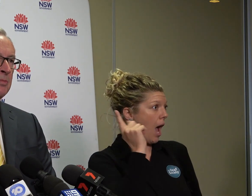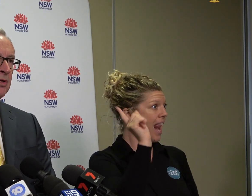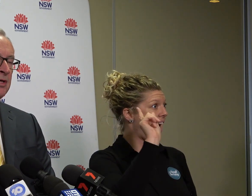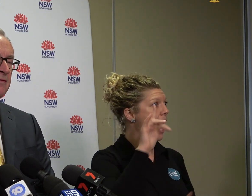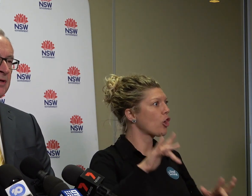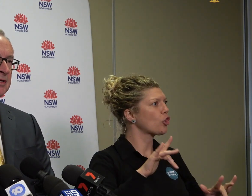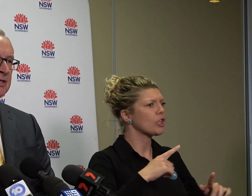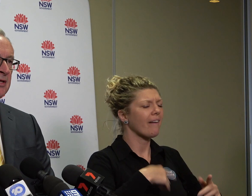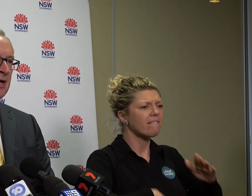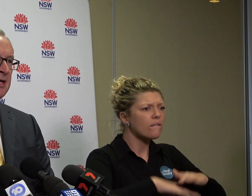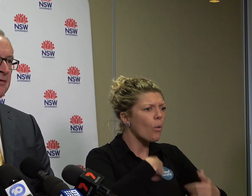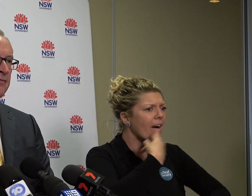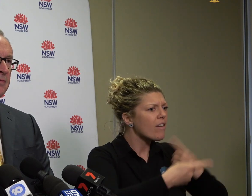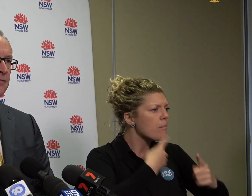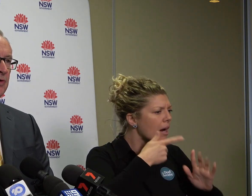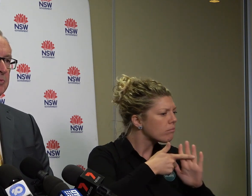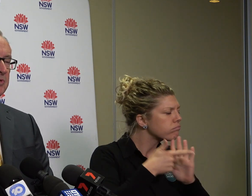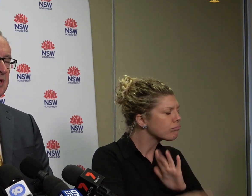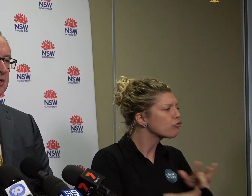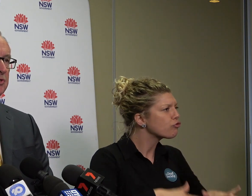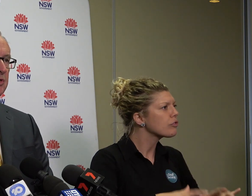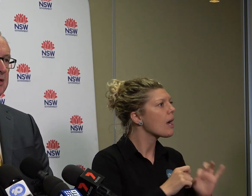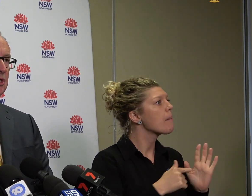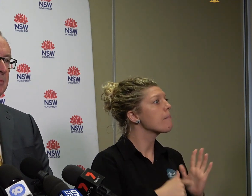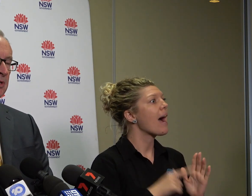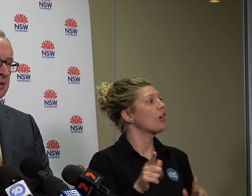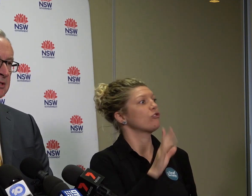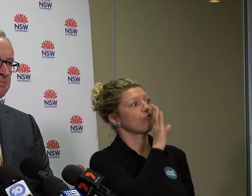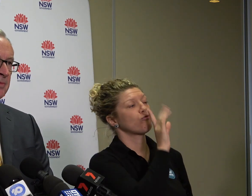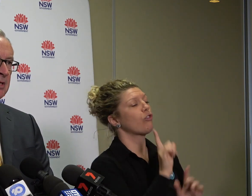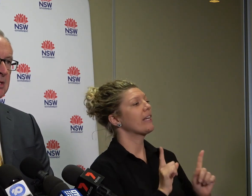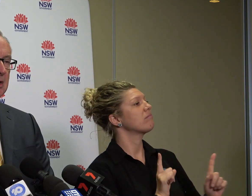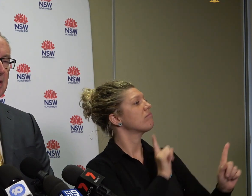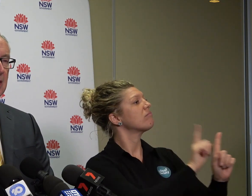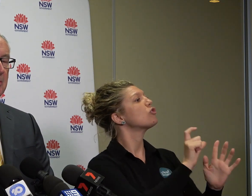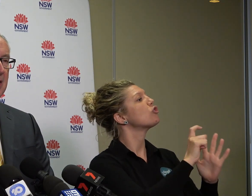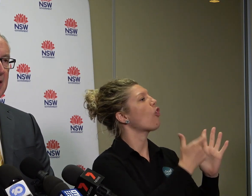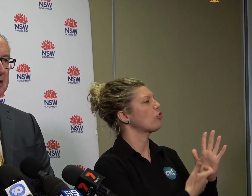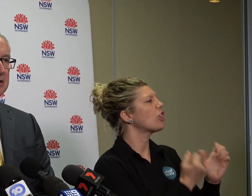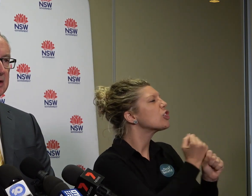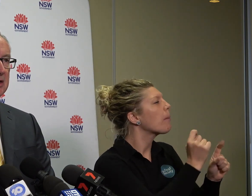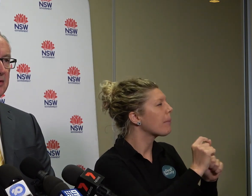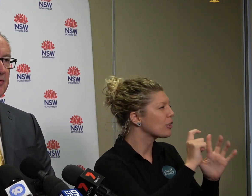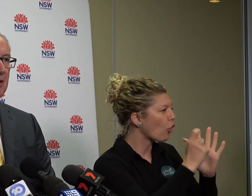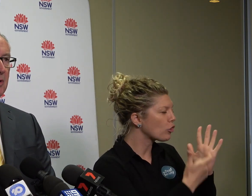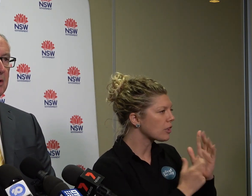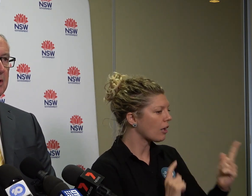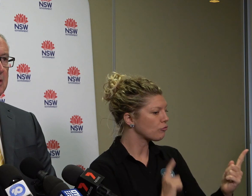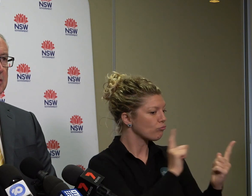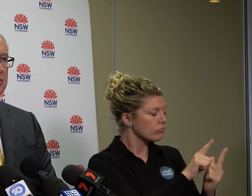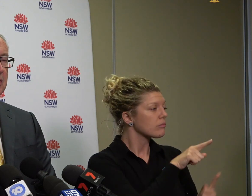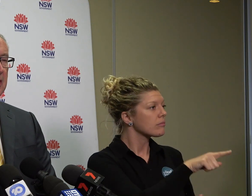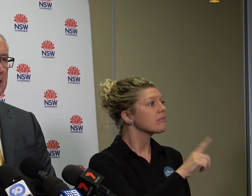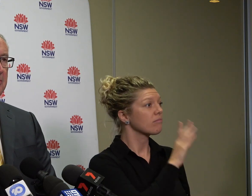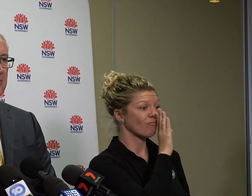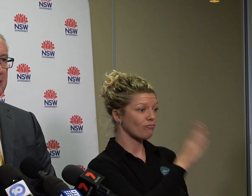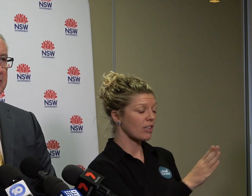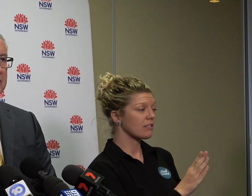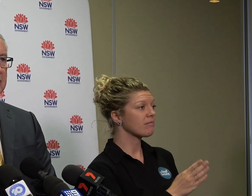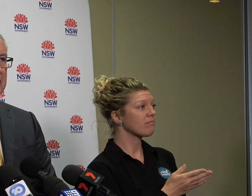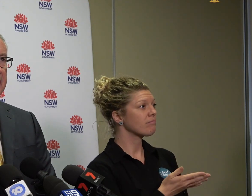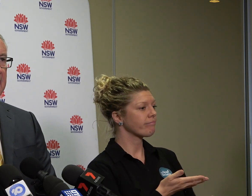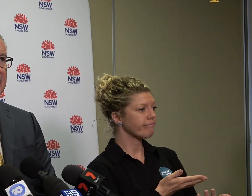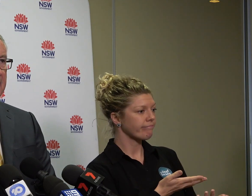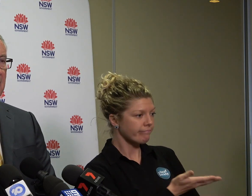but we believe that they first presented to their GPs, and they were